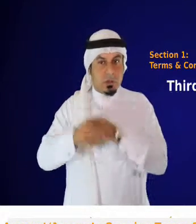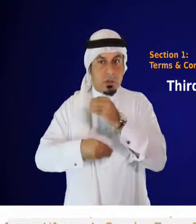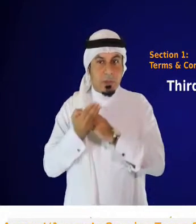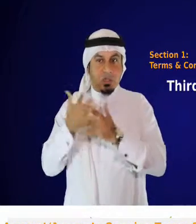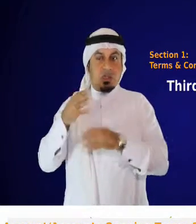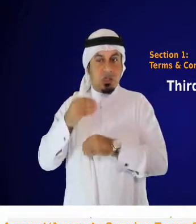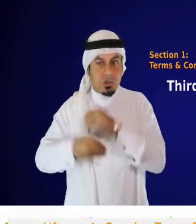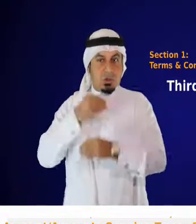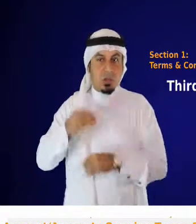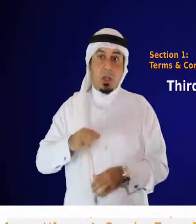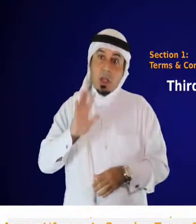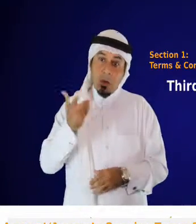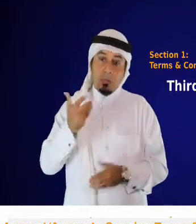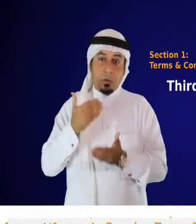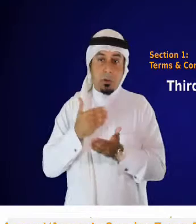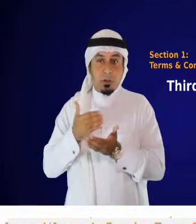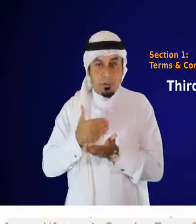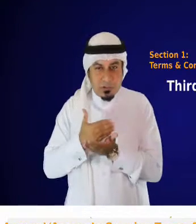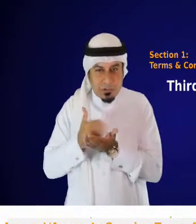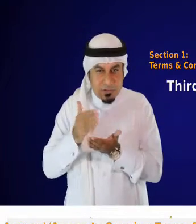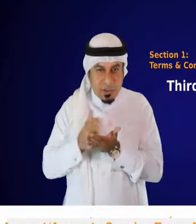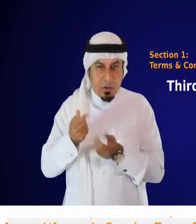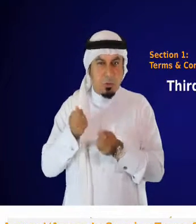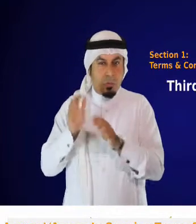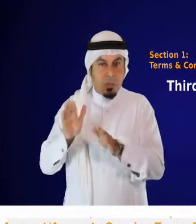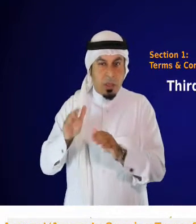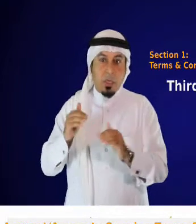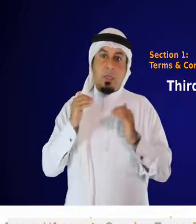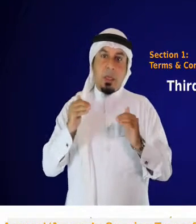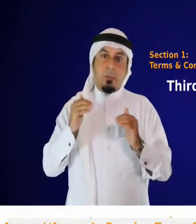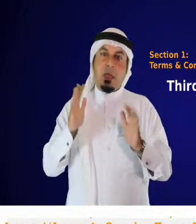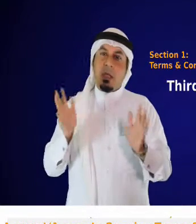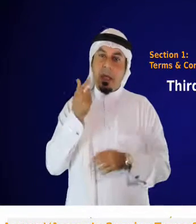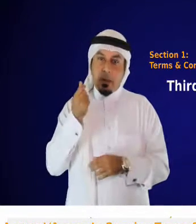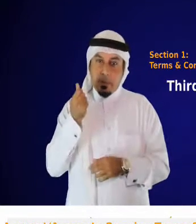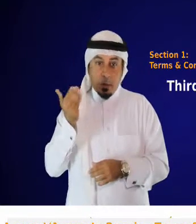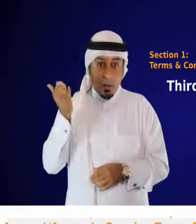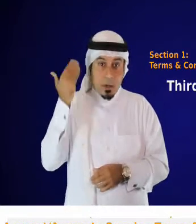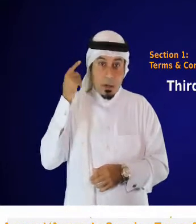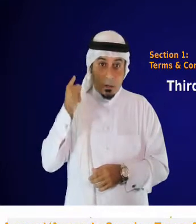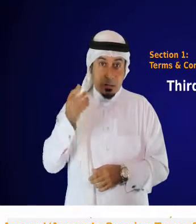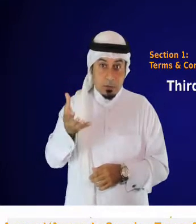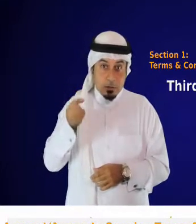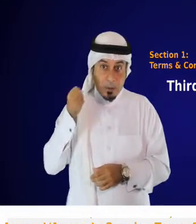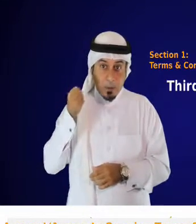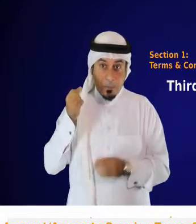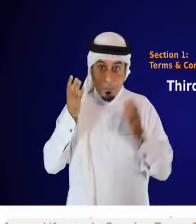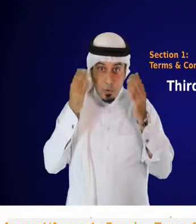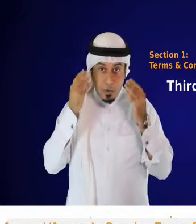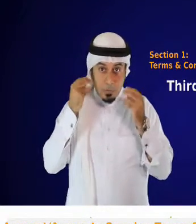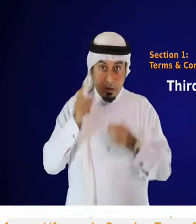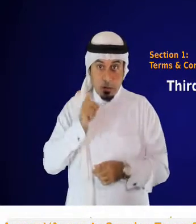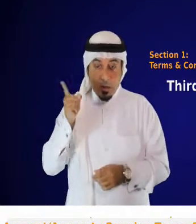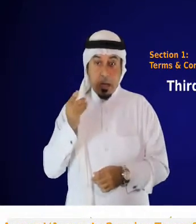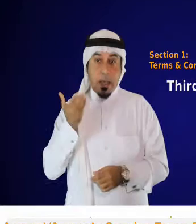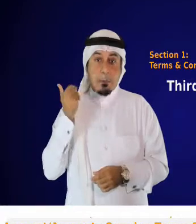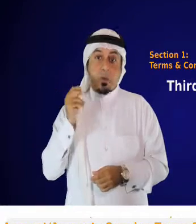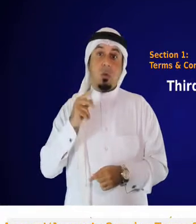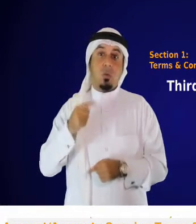7. Fixed-term deposits in any currency shall be renewable or repayable on receipt of instructions 2 business